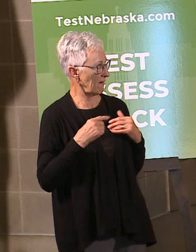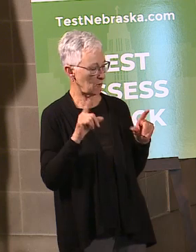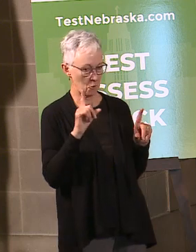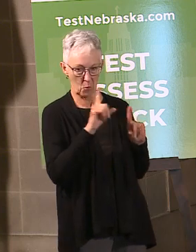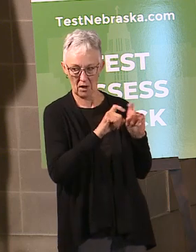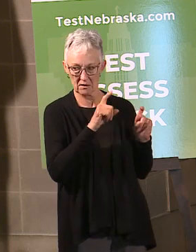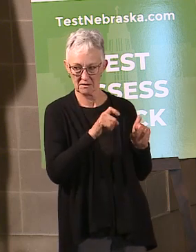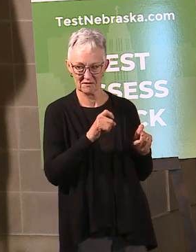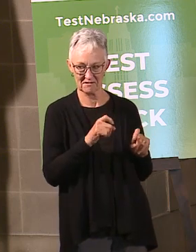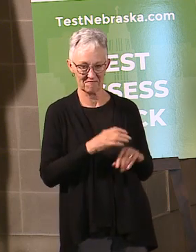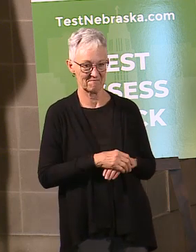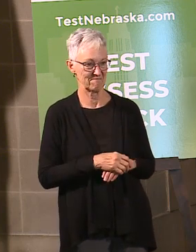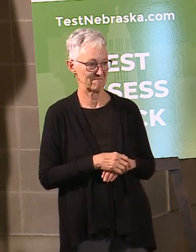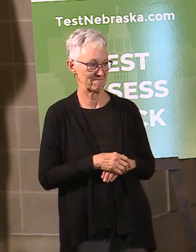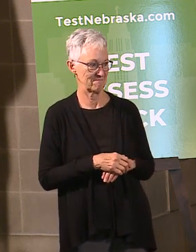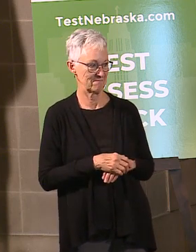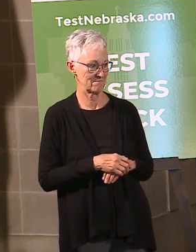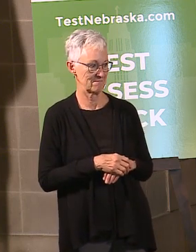ahead of time first.